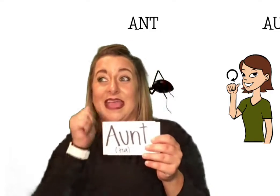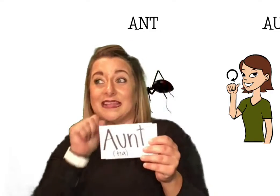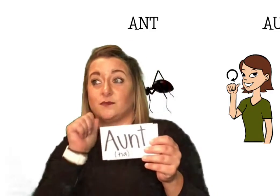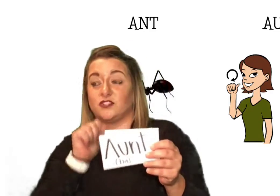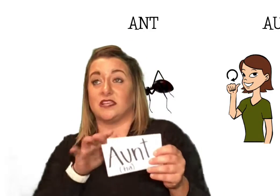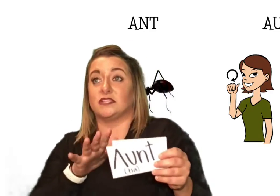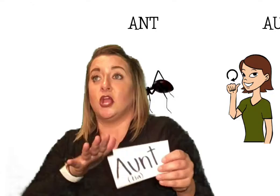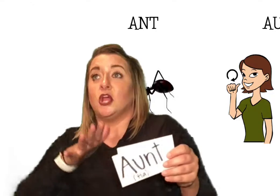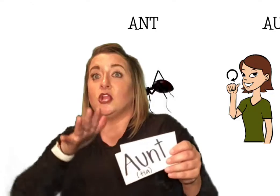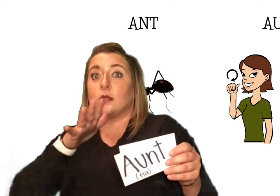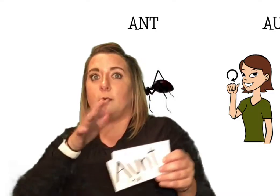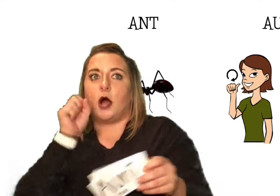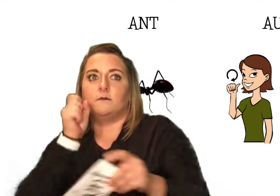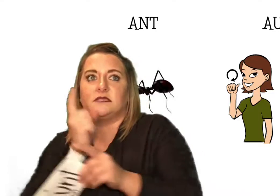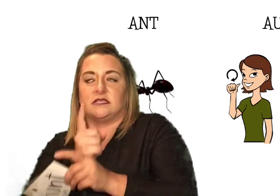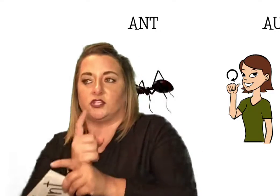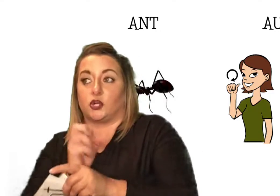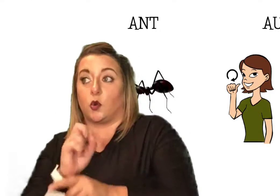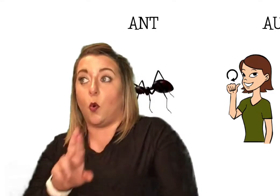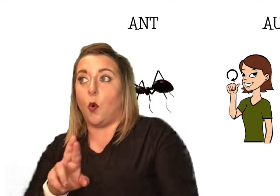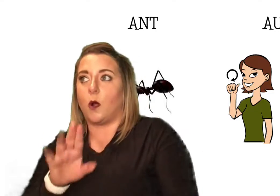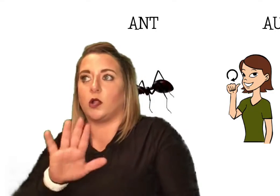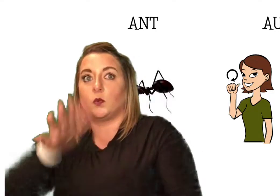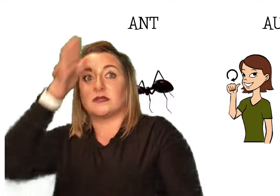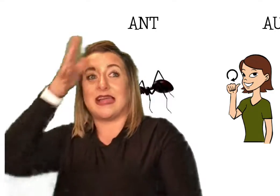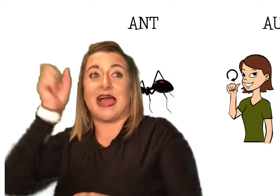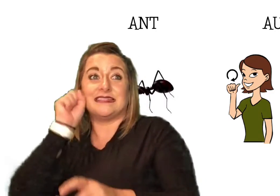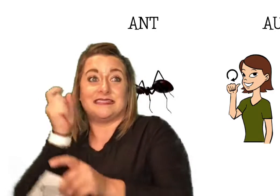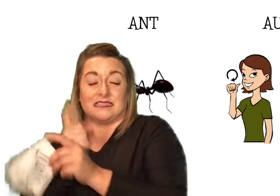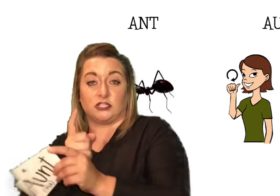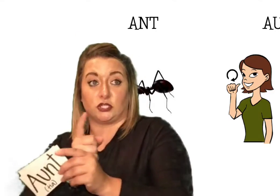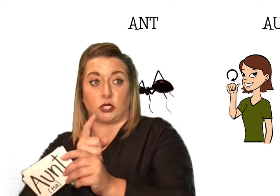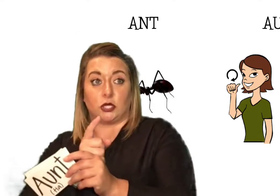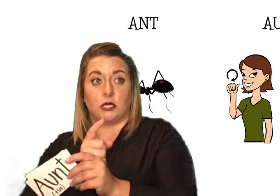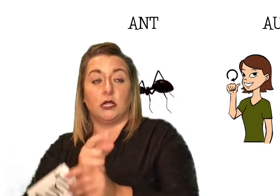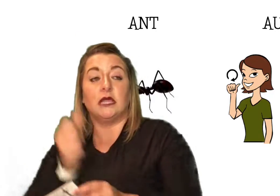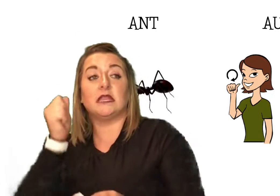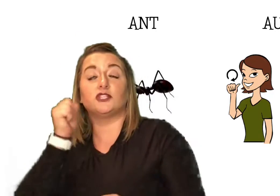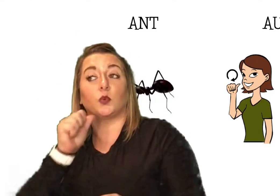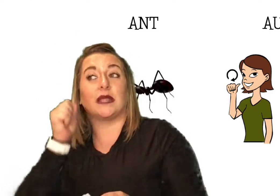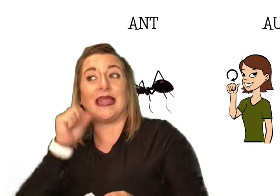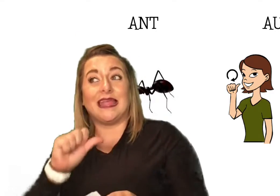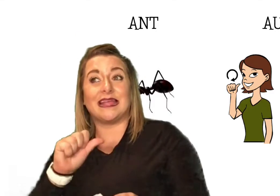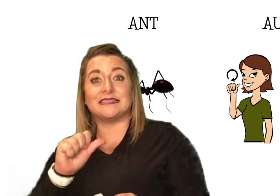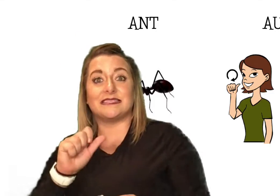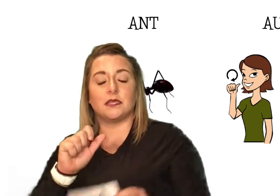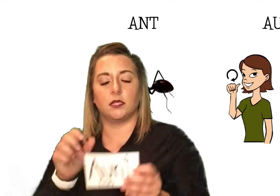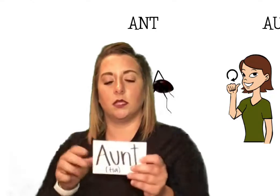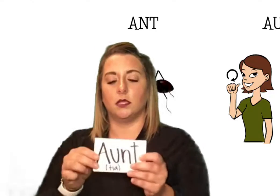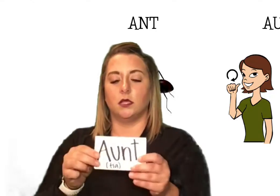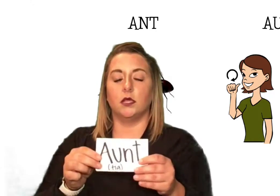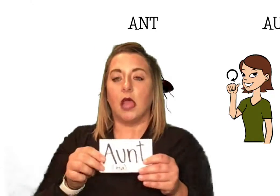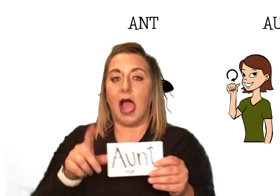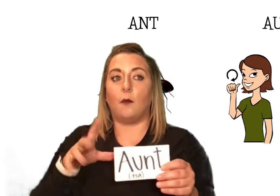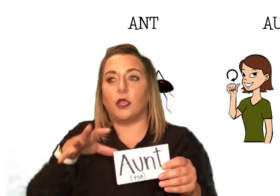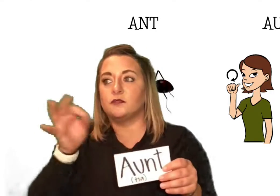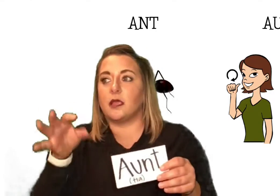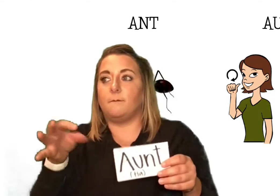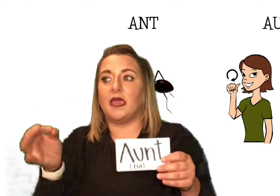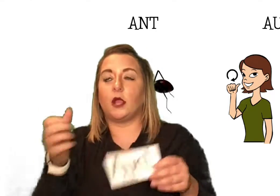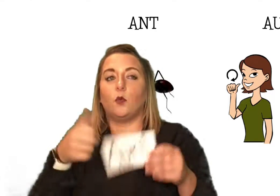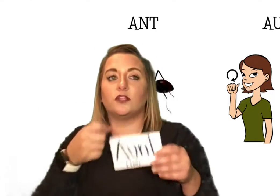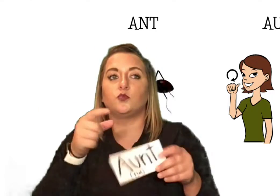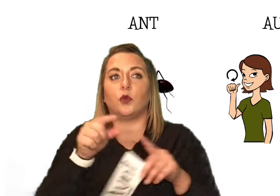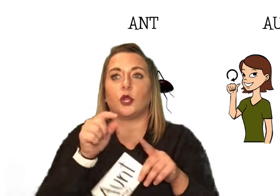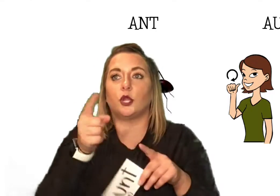And aunt, which is your mom's sister or your dad's sister. It's your aunt. I want you